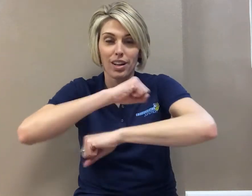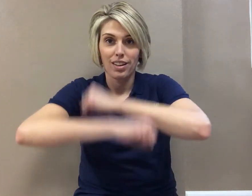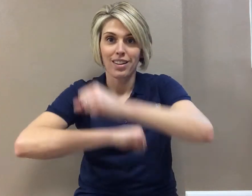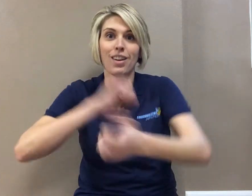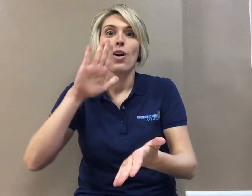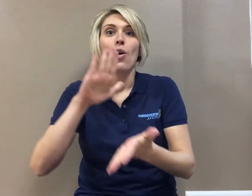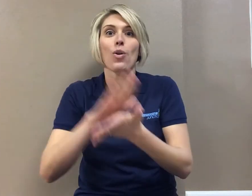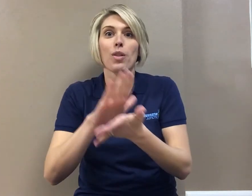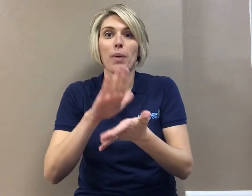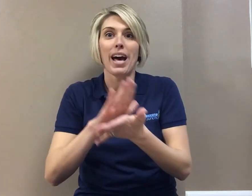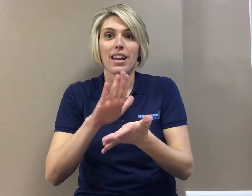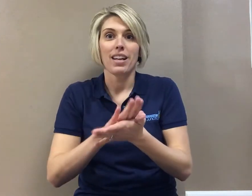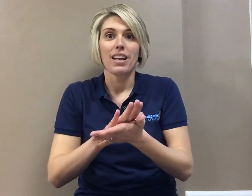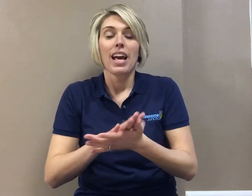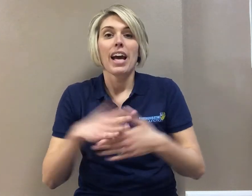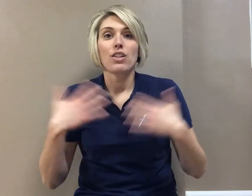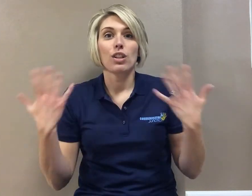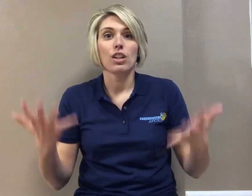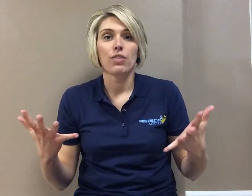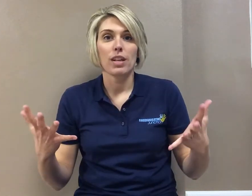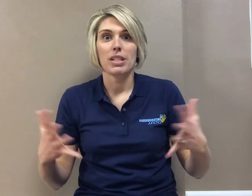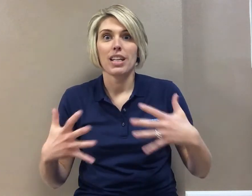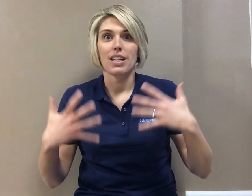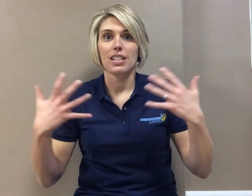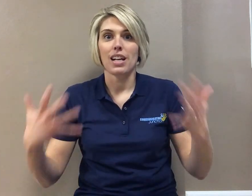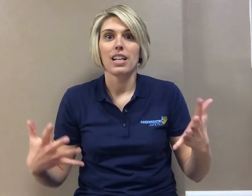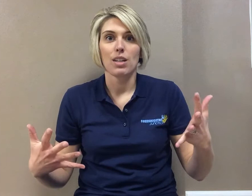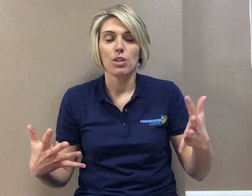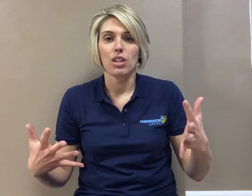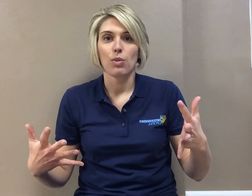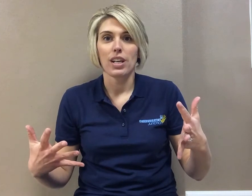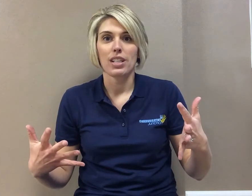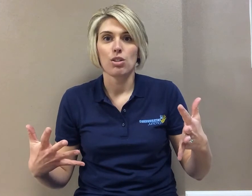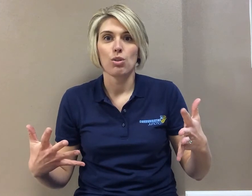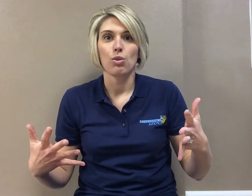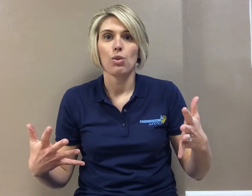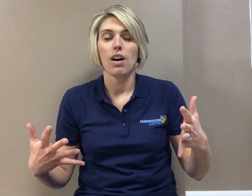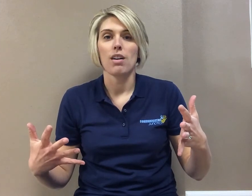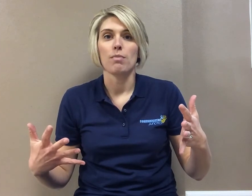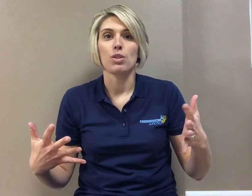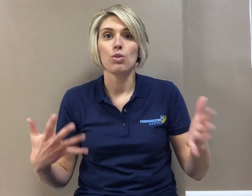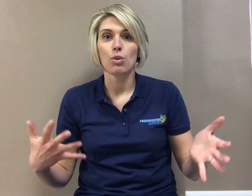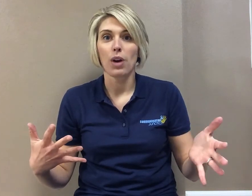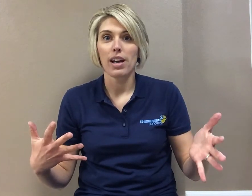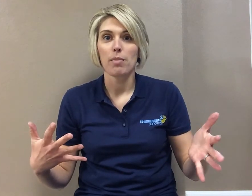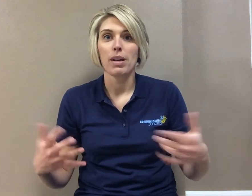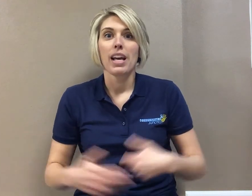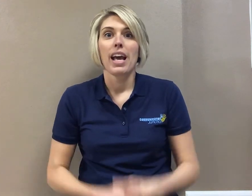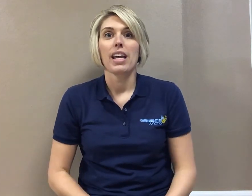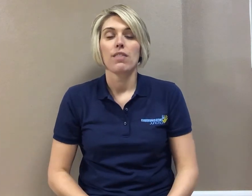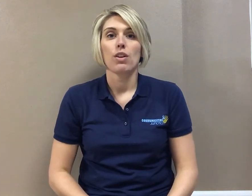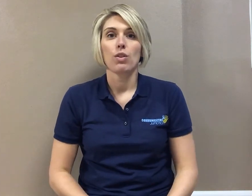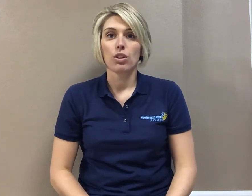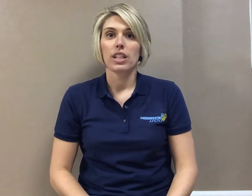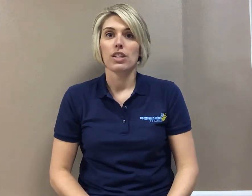or the padding and you can look for them to get excited when you get ready to do the rhyme and if you have older kids